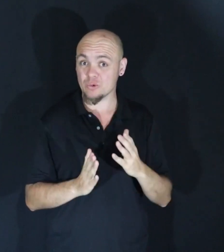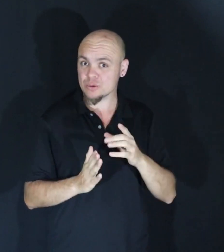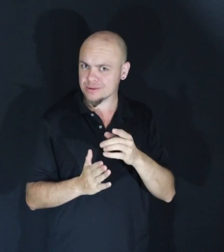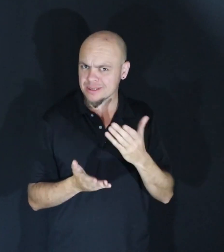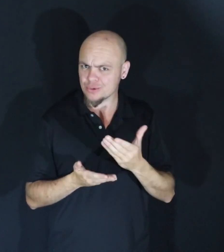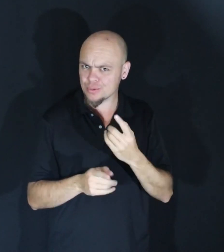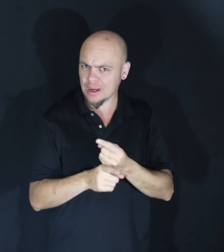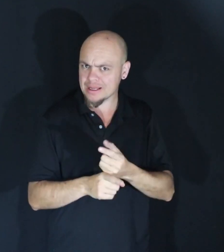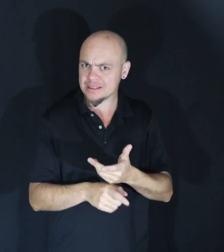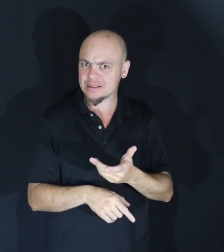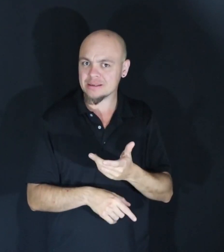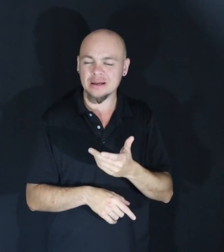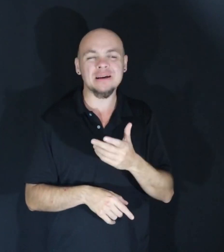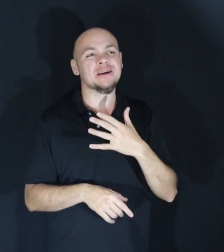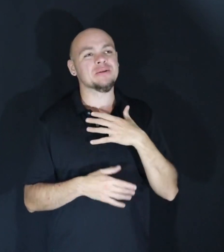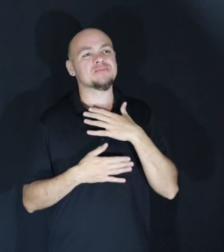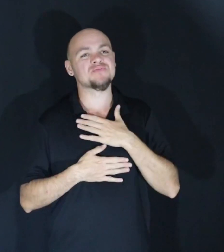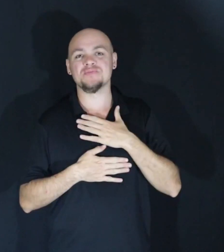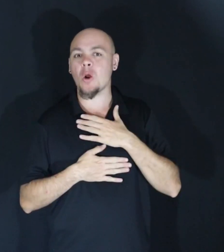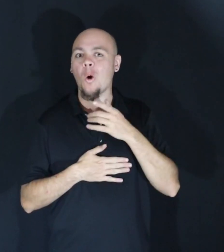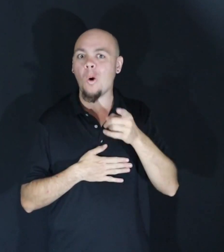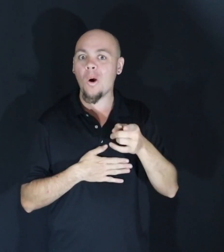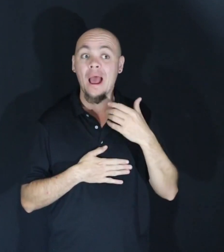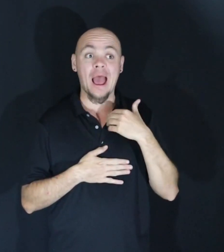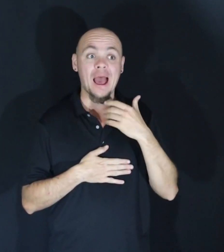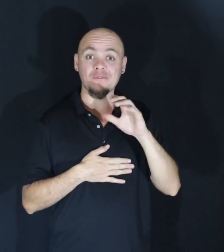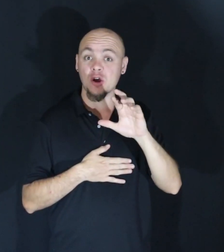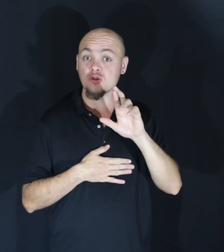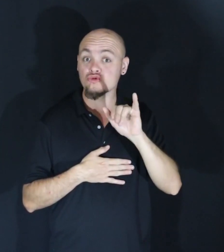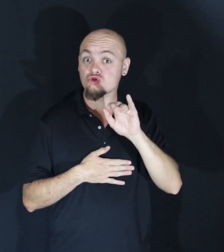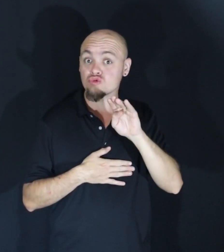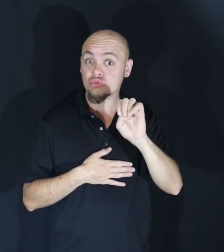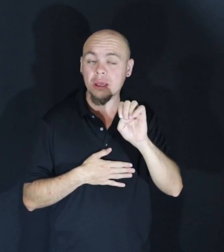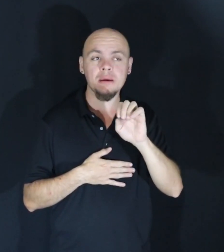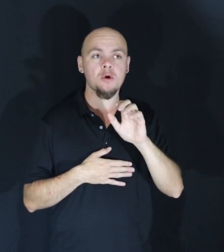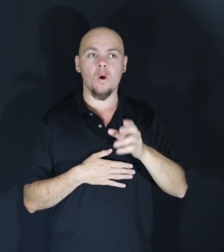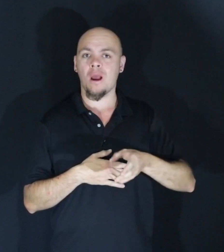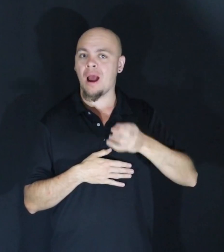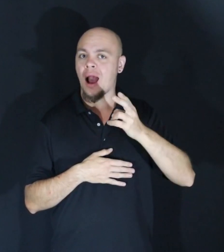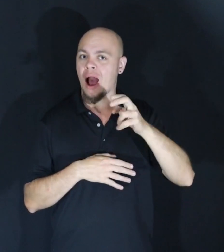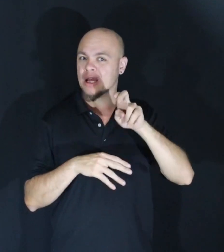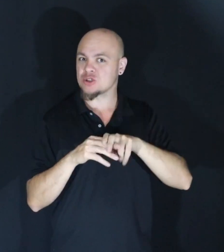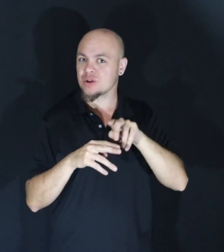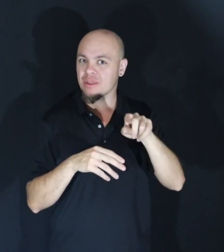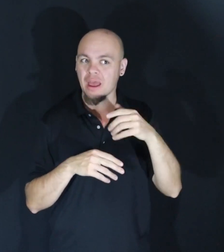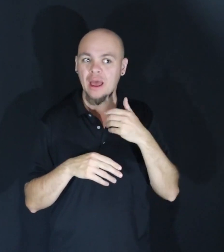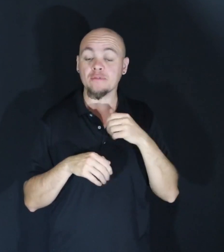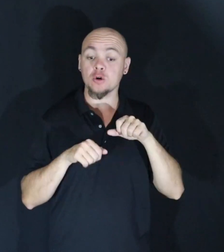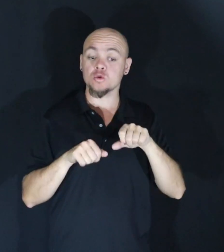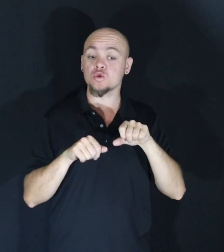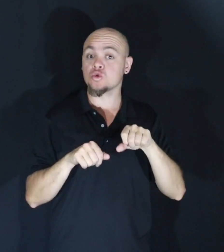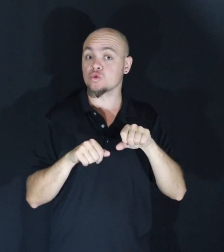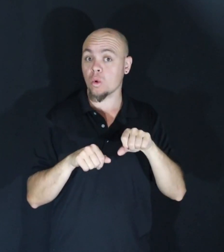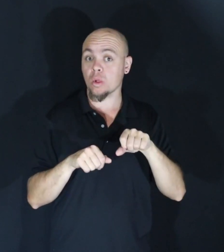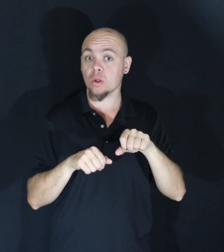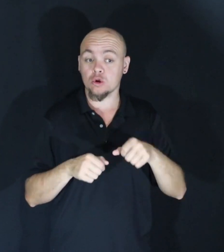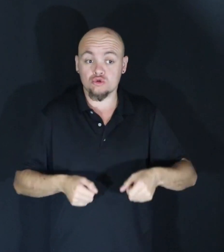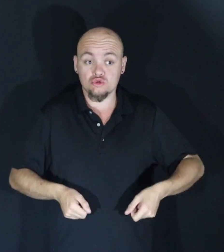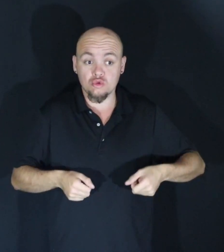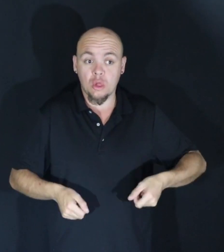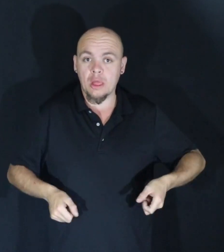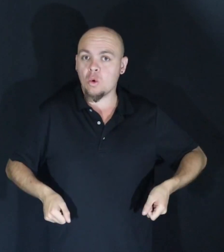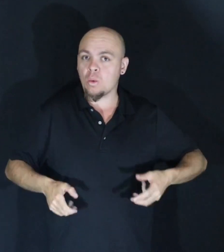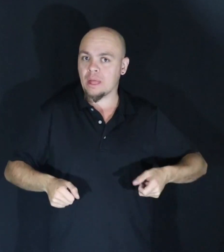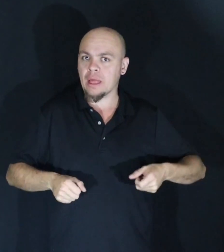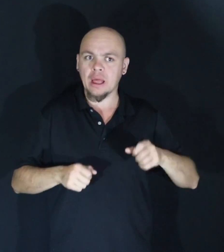Don't you like it when you could go somewhere and they have a crib or a high chair available for you? Or your strollers or walkers, crutches, wheelchairs